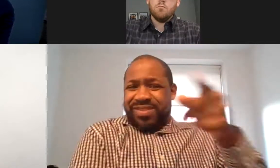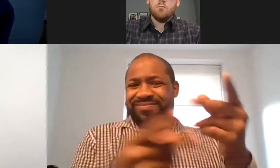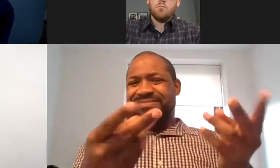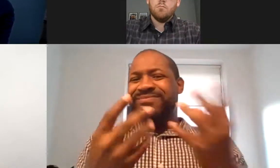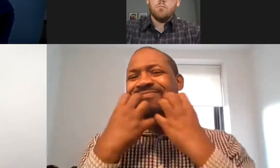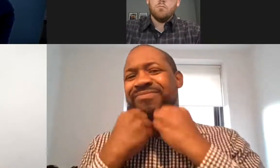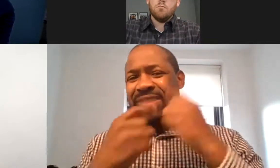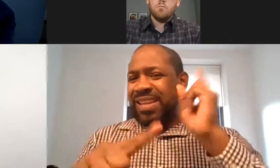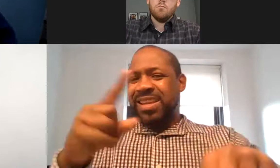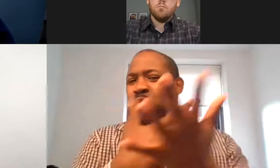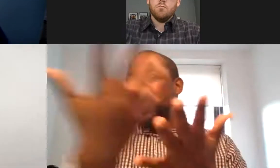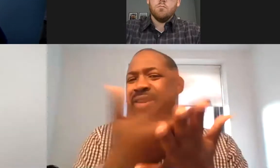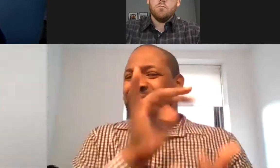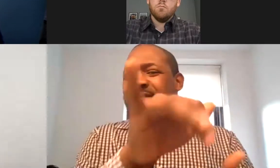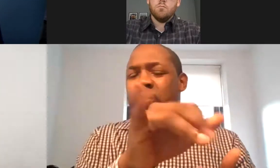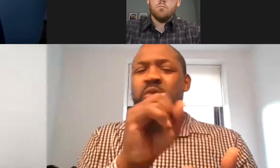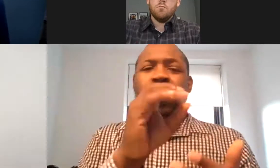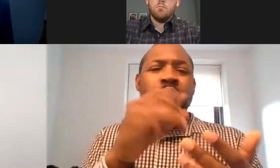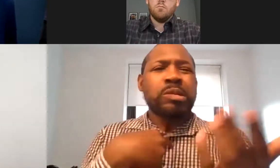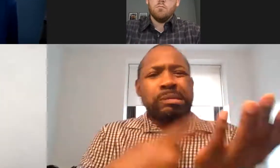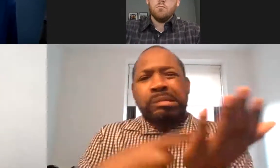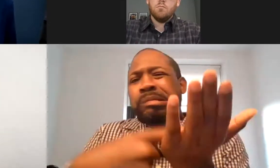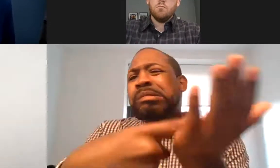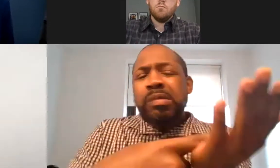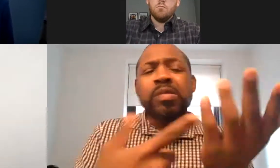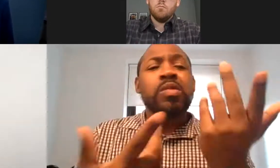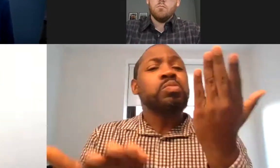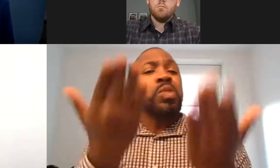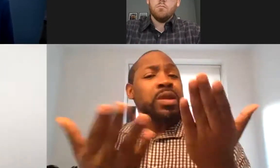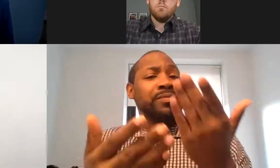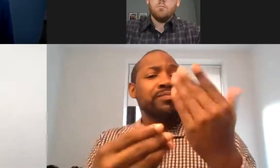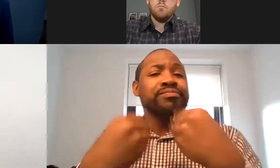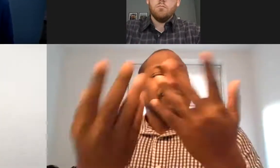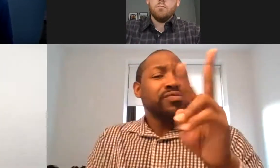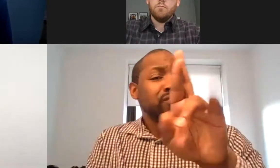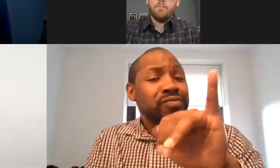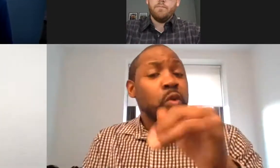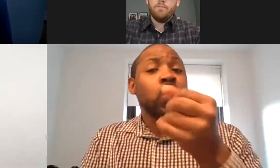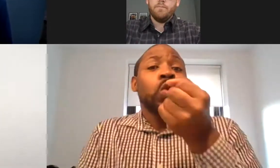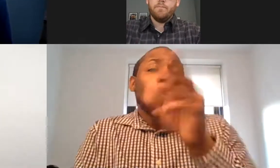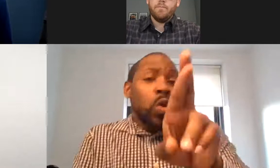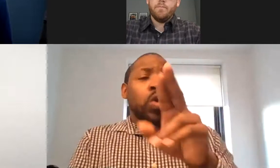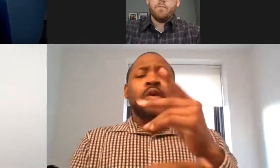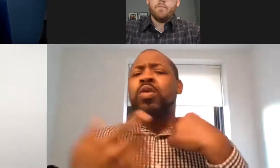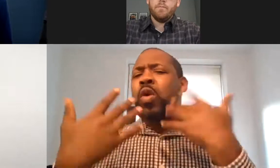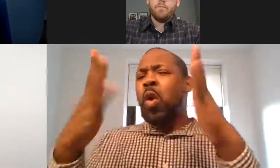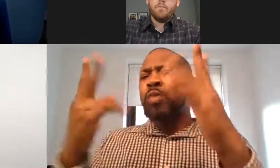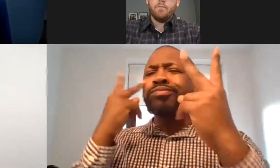might be slow. And I know that the vaccines, there's a lot involved there in terms of prepping the vaccine and having them, taken out and